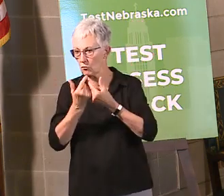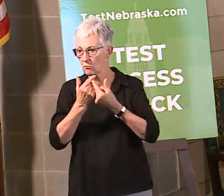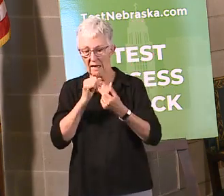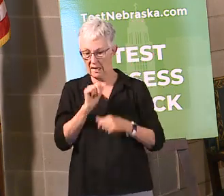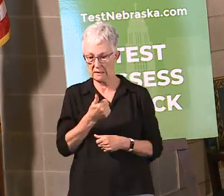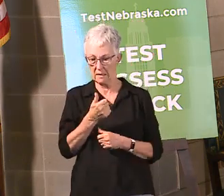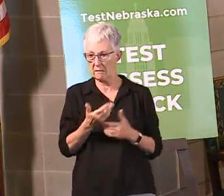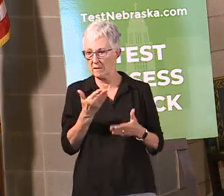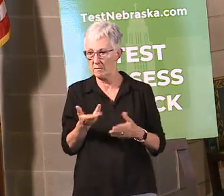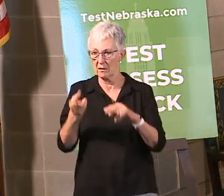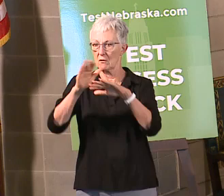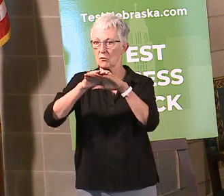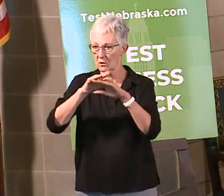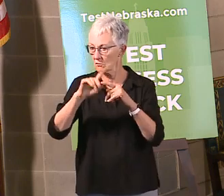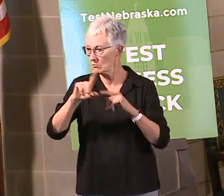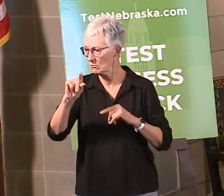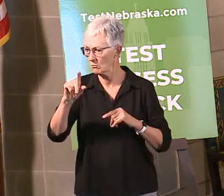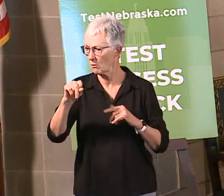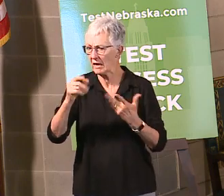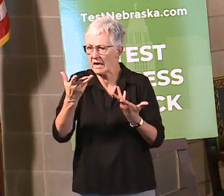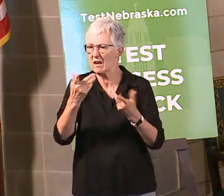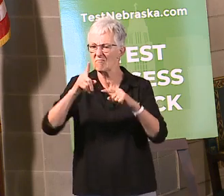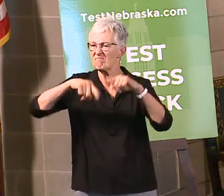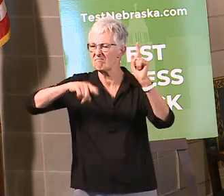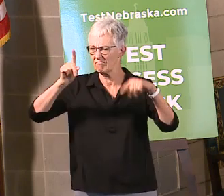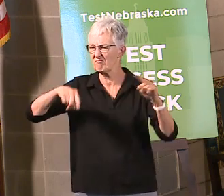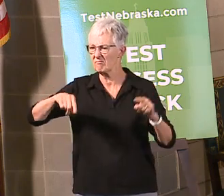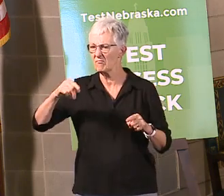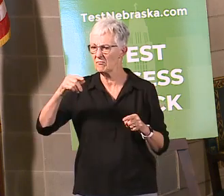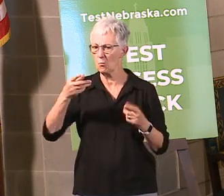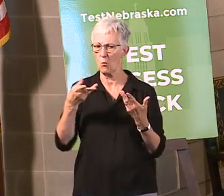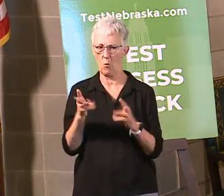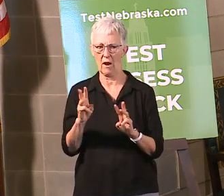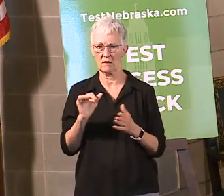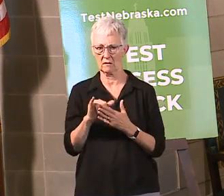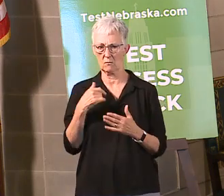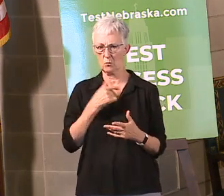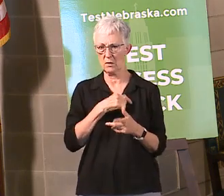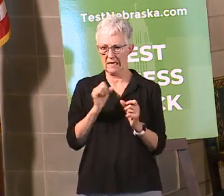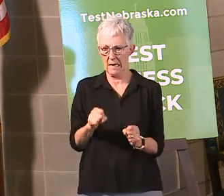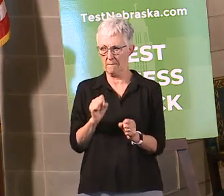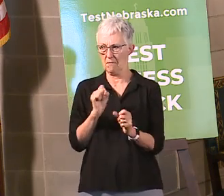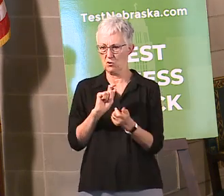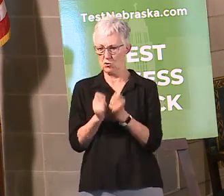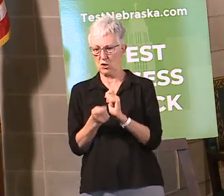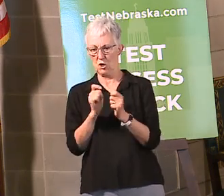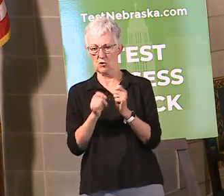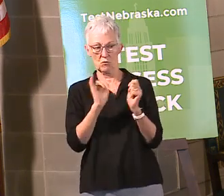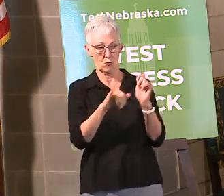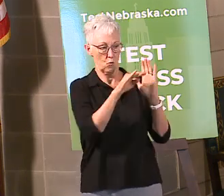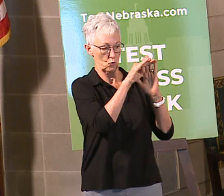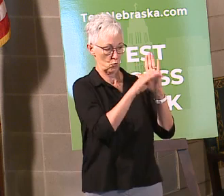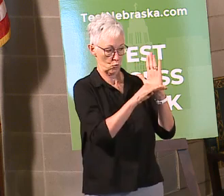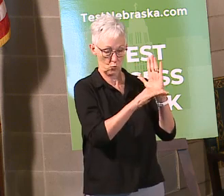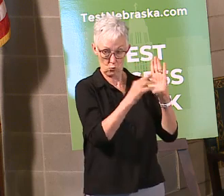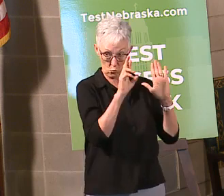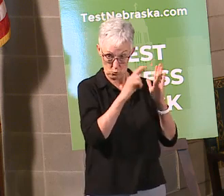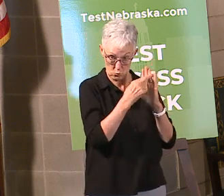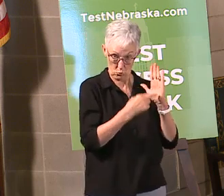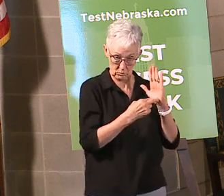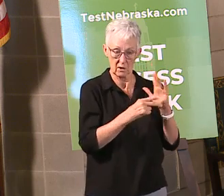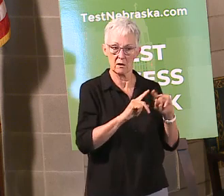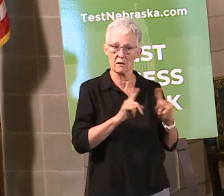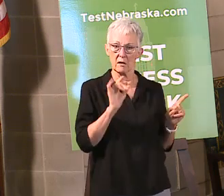got, is very stable, got lots of hospital capacity. So that's really what we use, that percent positive